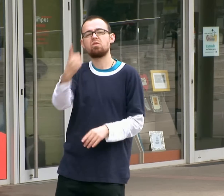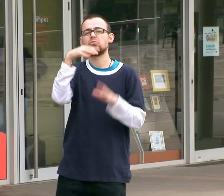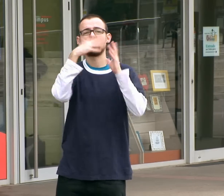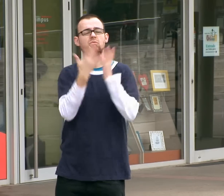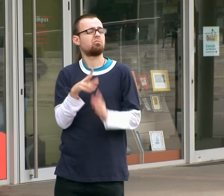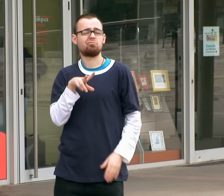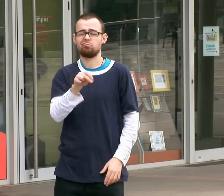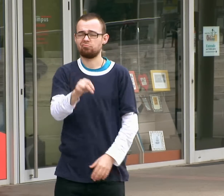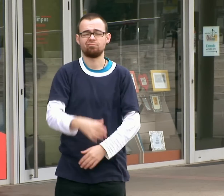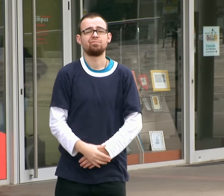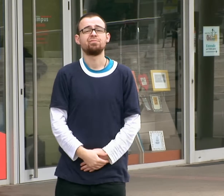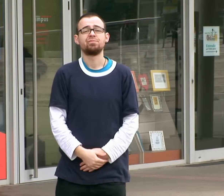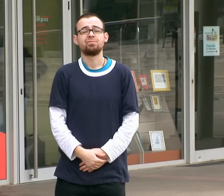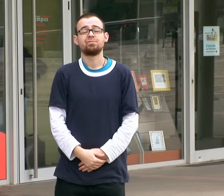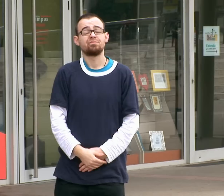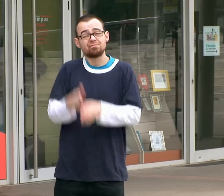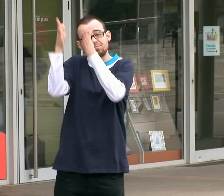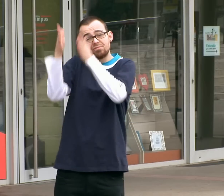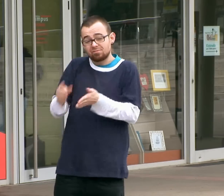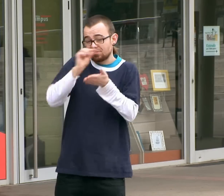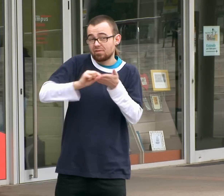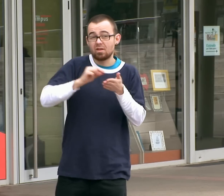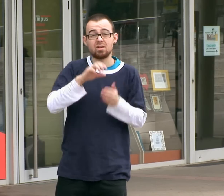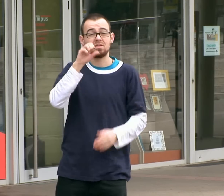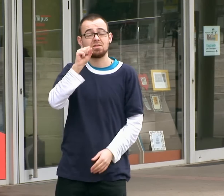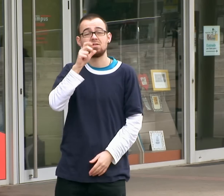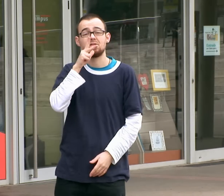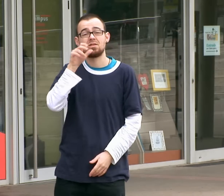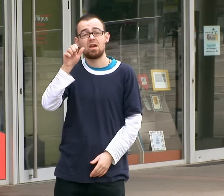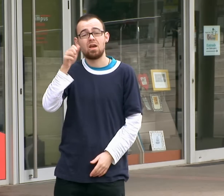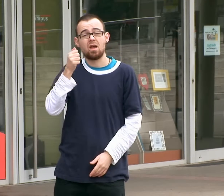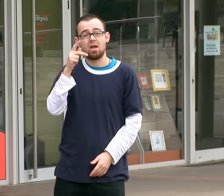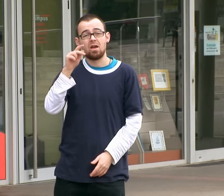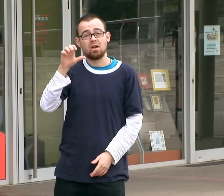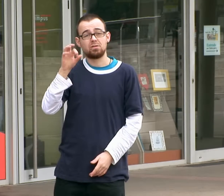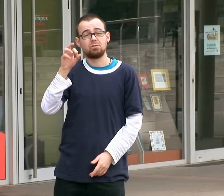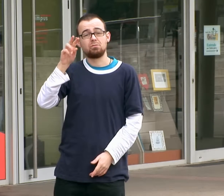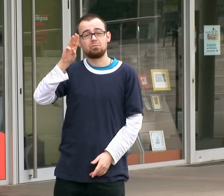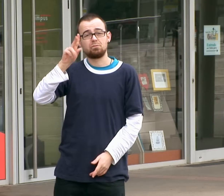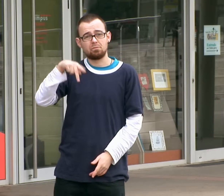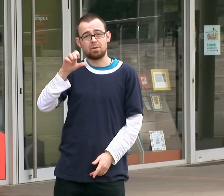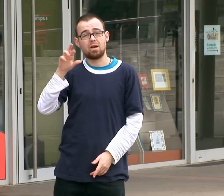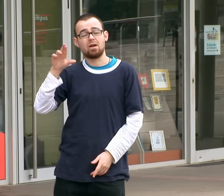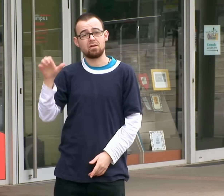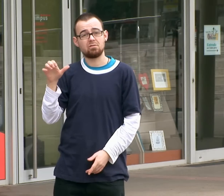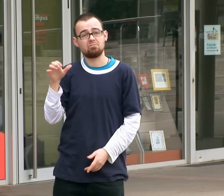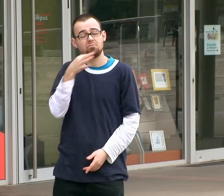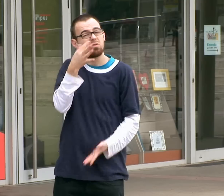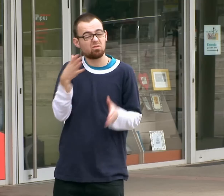those nearest to us is to make ourselves heard. What matters is not the number of people that might understand you, but the people you are